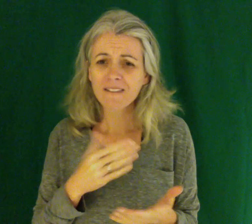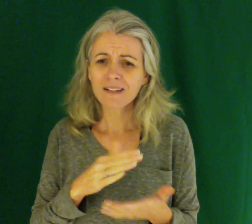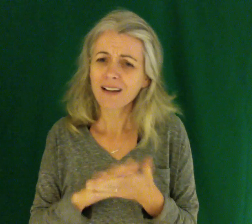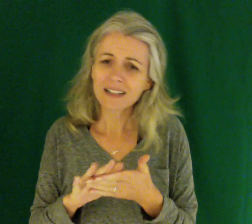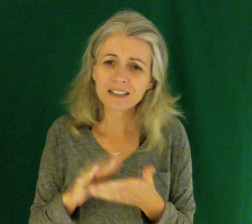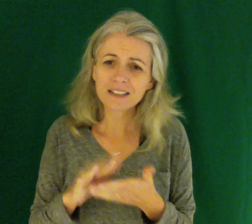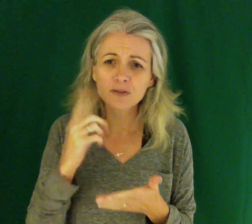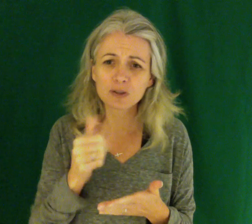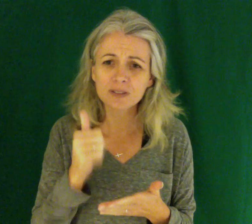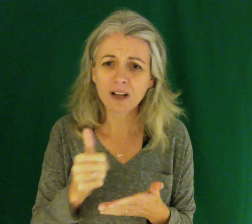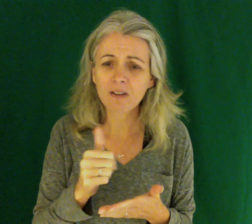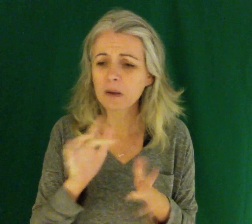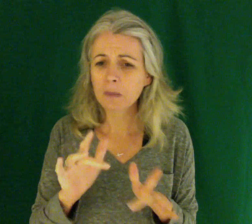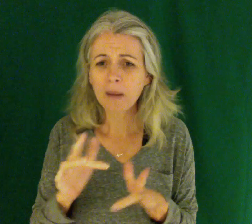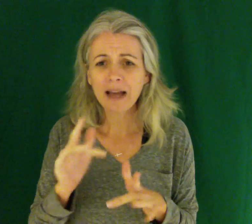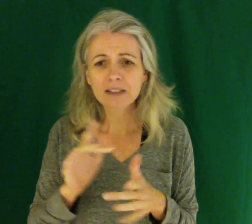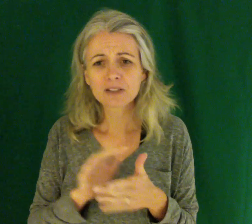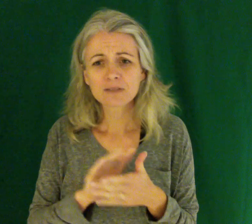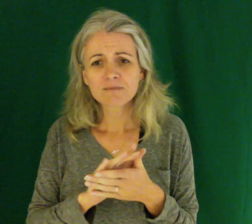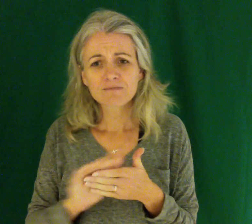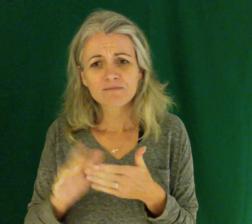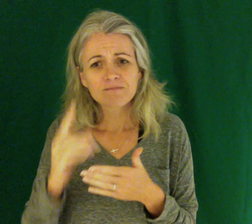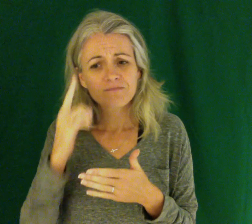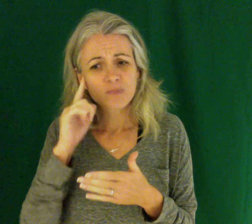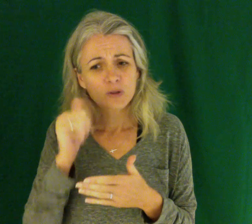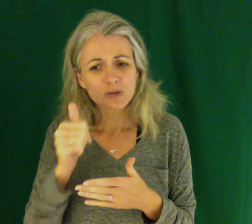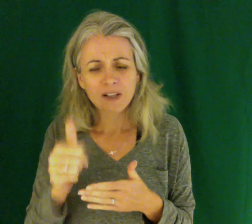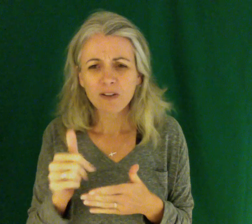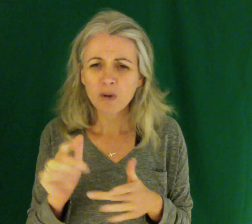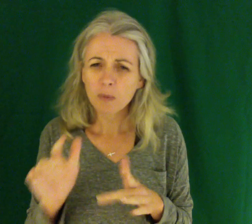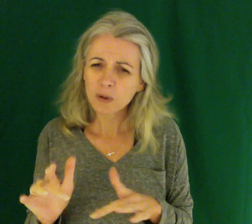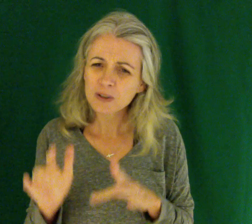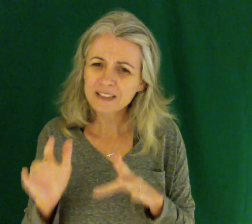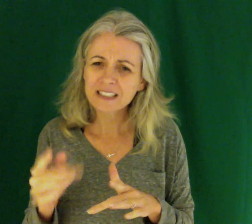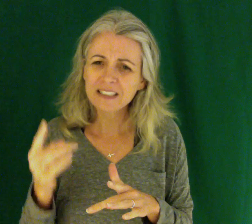no compassion, no mercy for others.